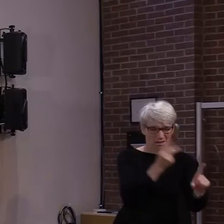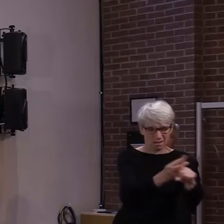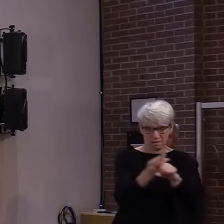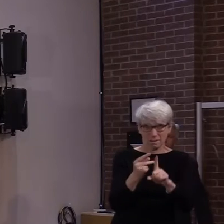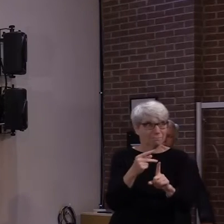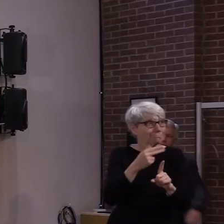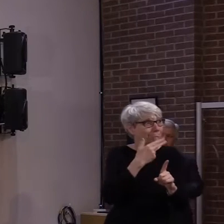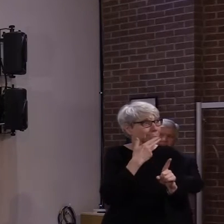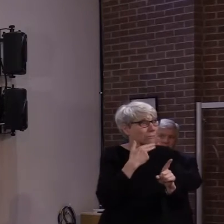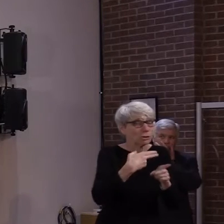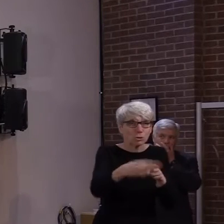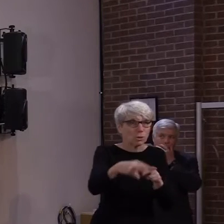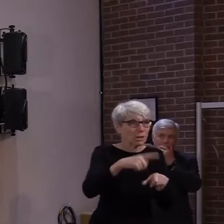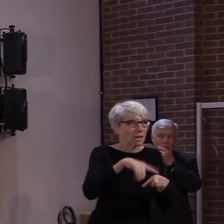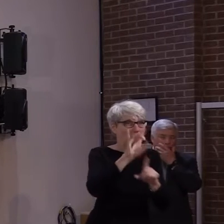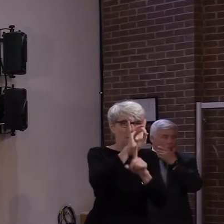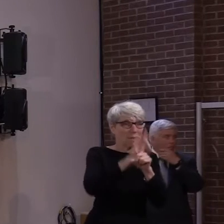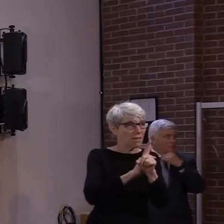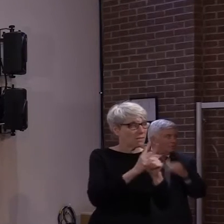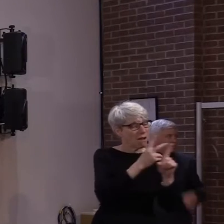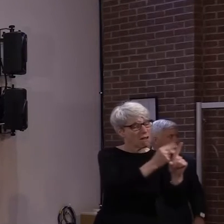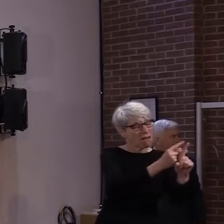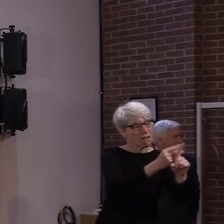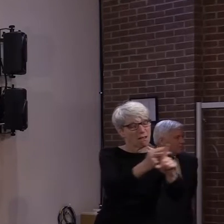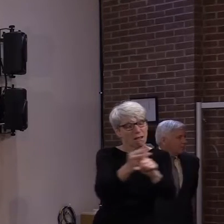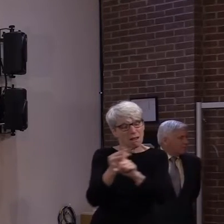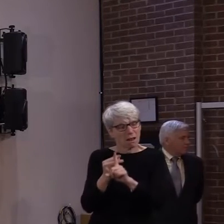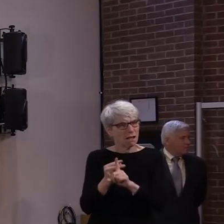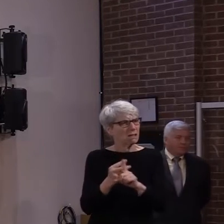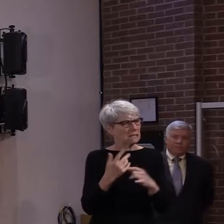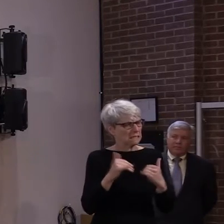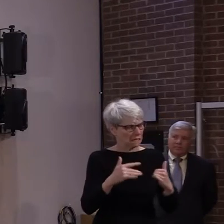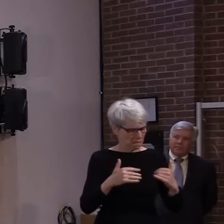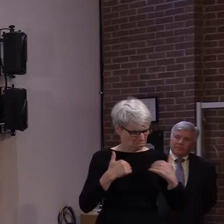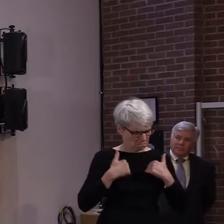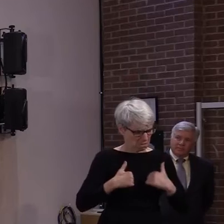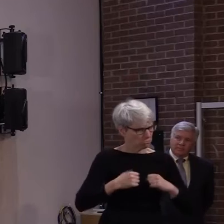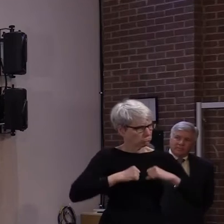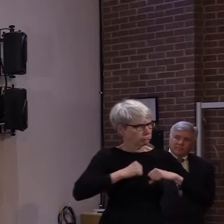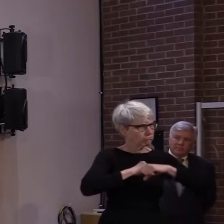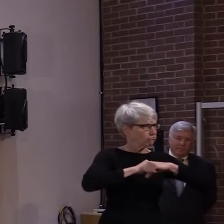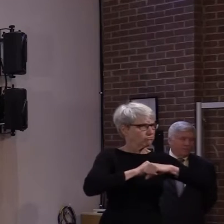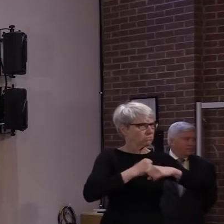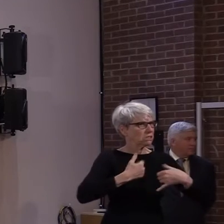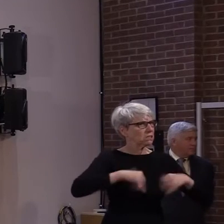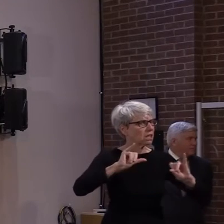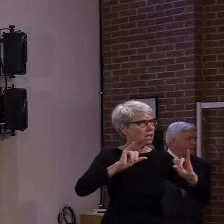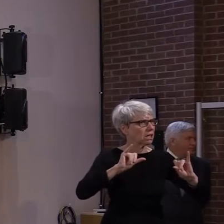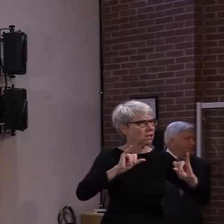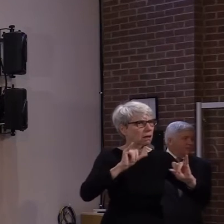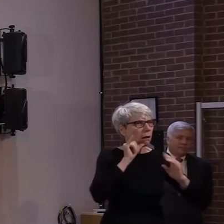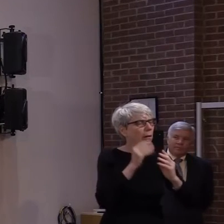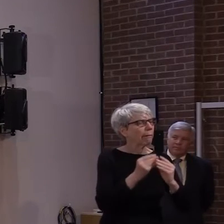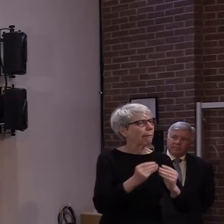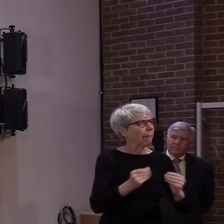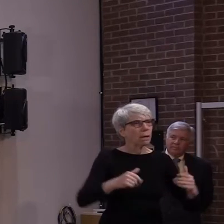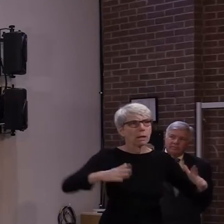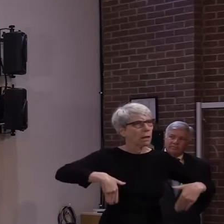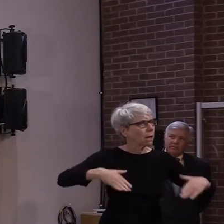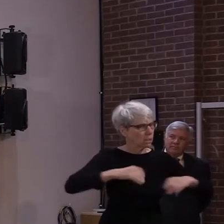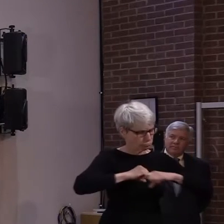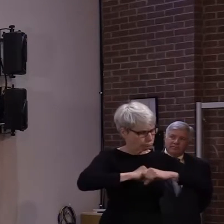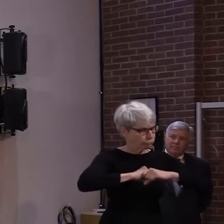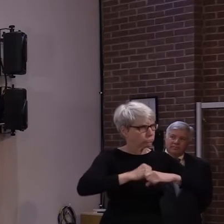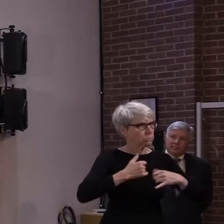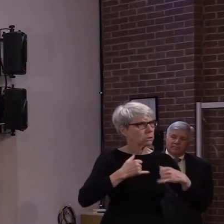ago, you should have good levels of antibodies still. So this is an anticipation of the future, but not necessarily based